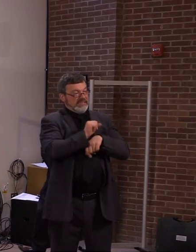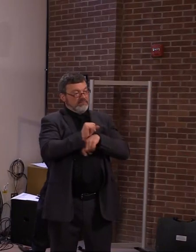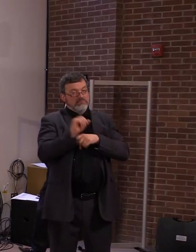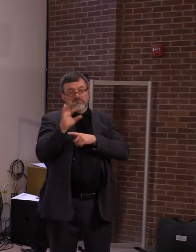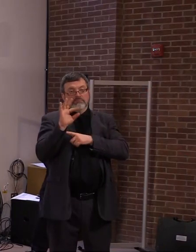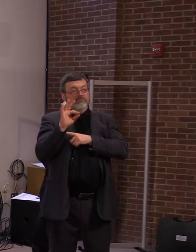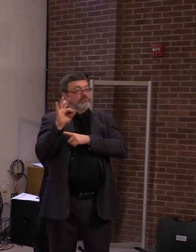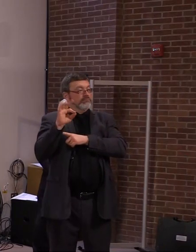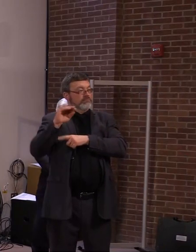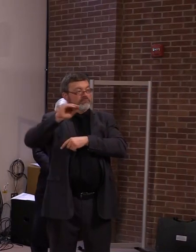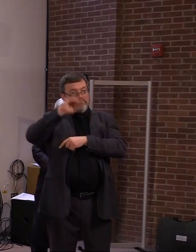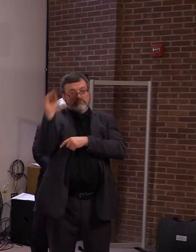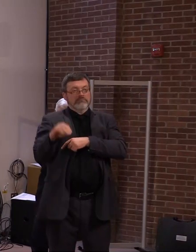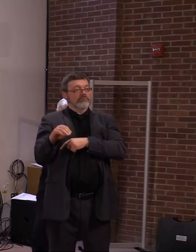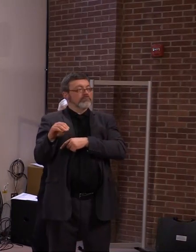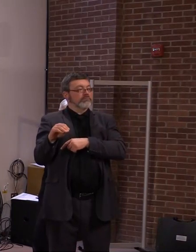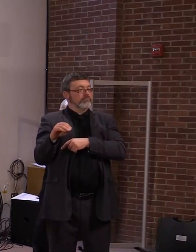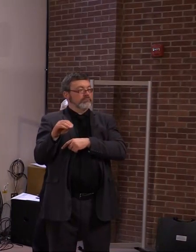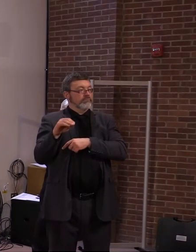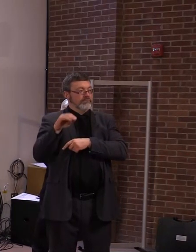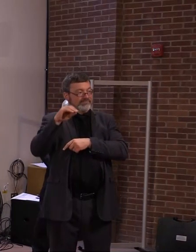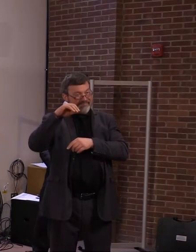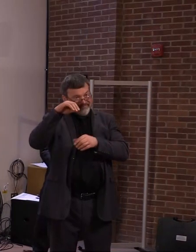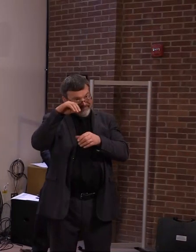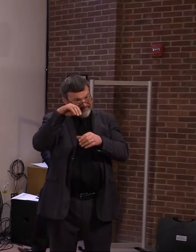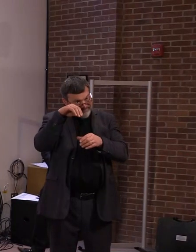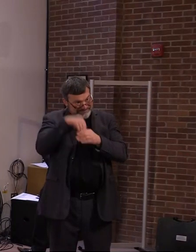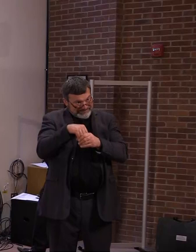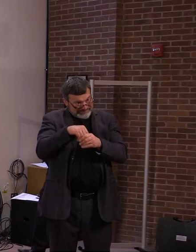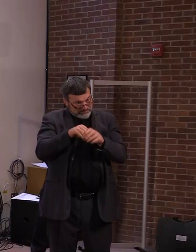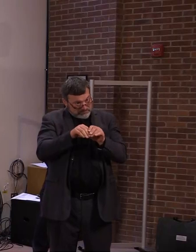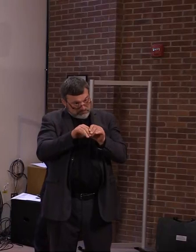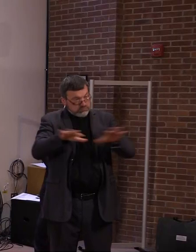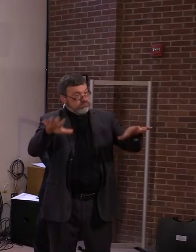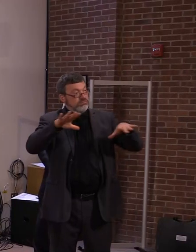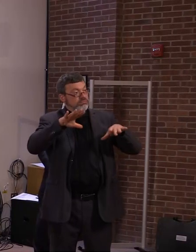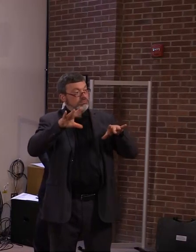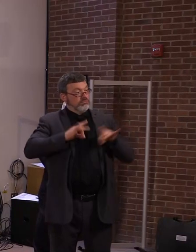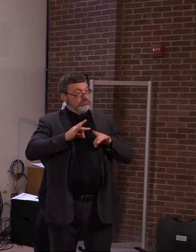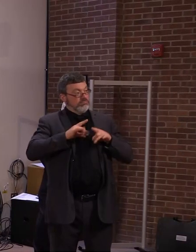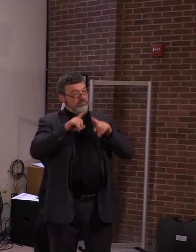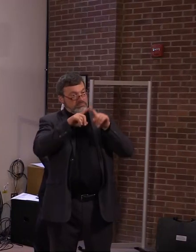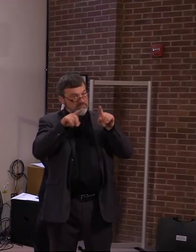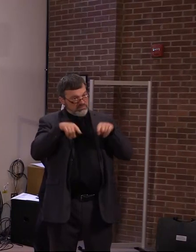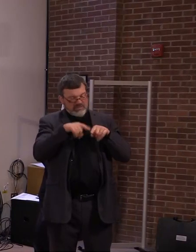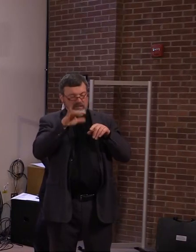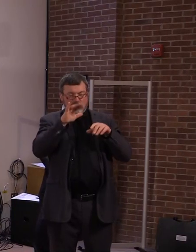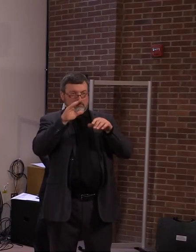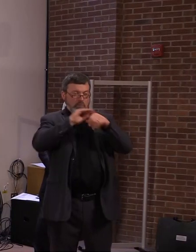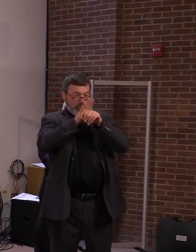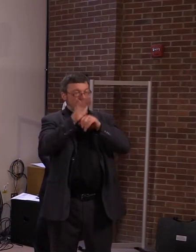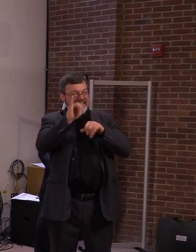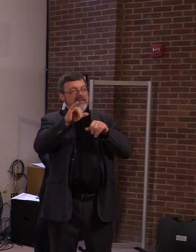99.9% of infections in Vermont are Delta. Second is